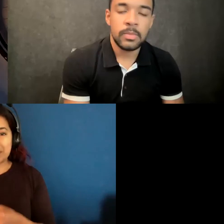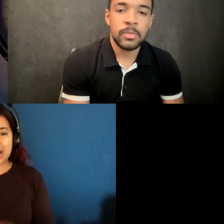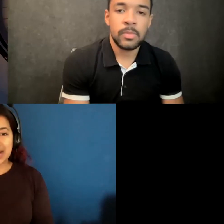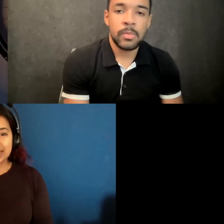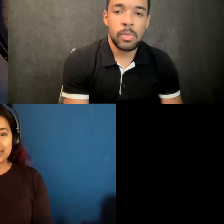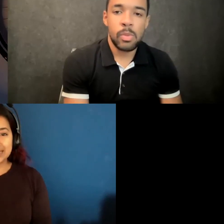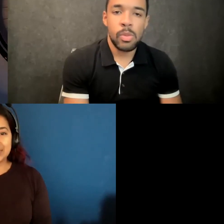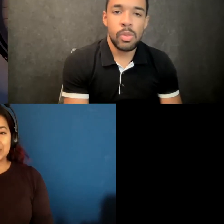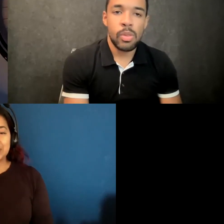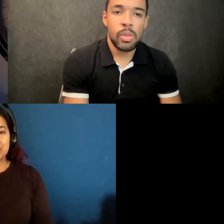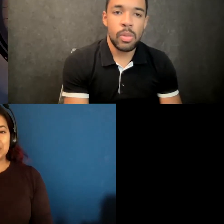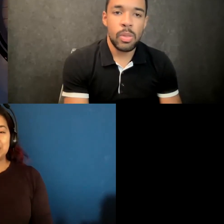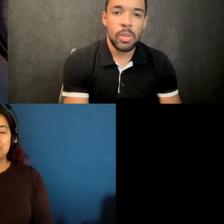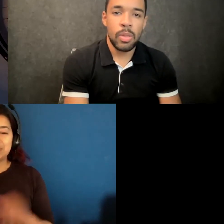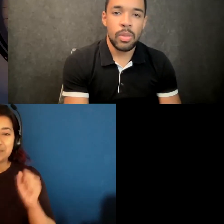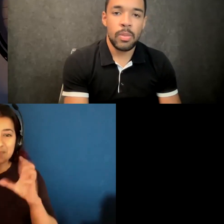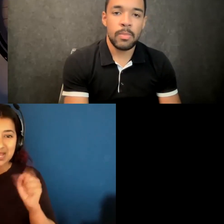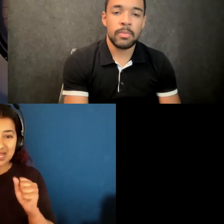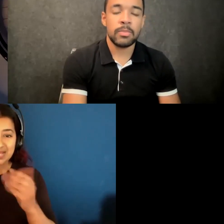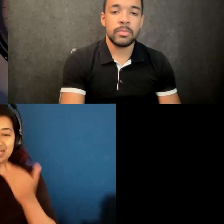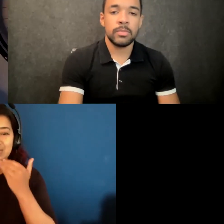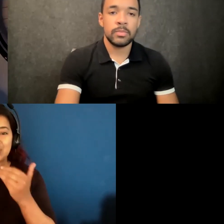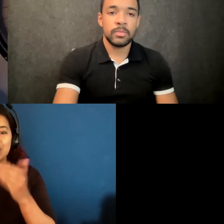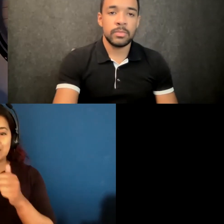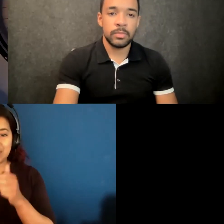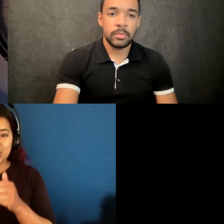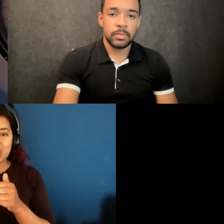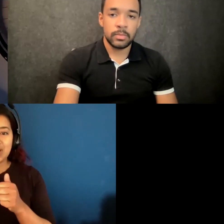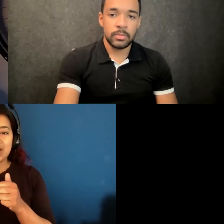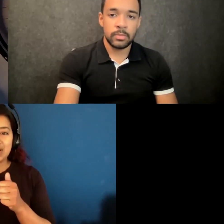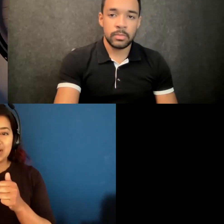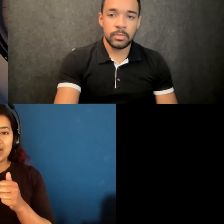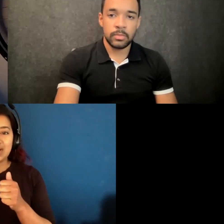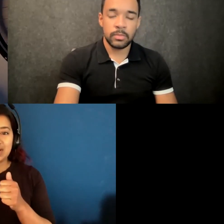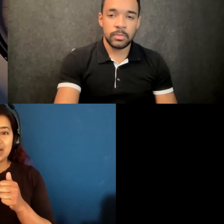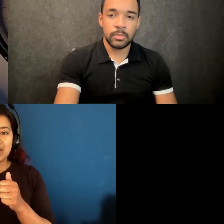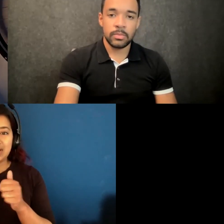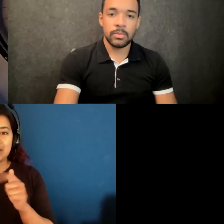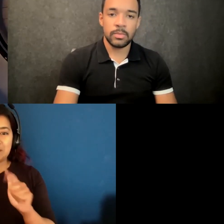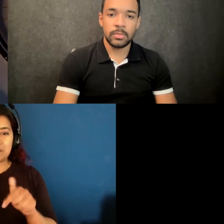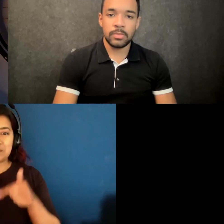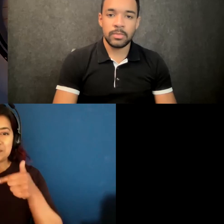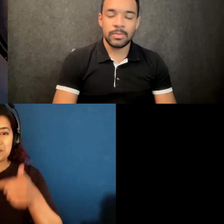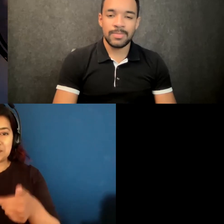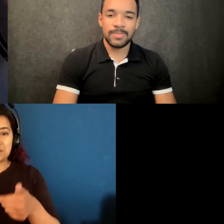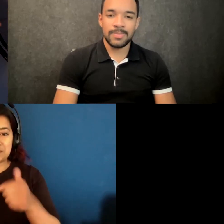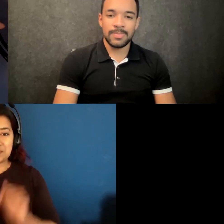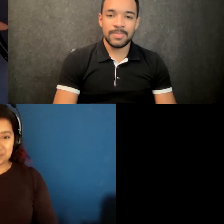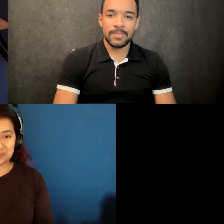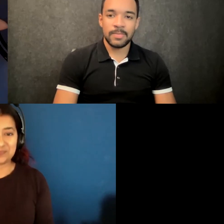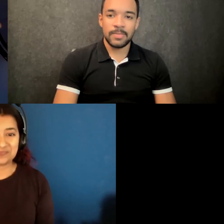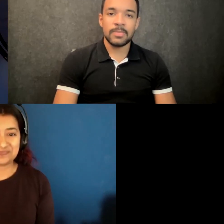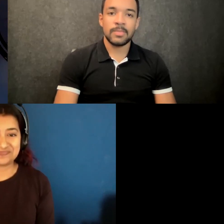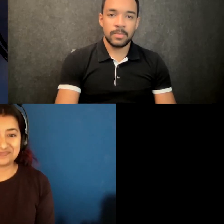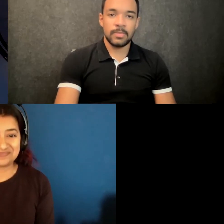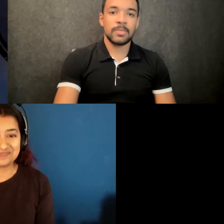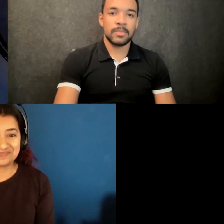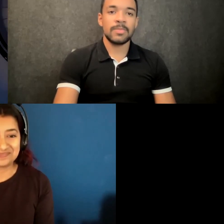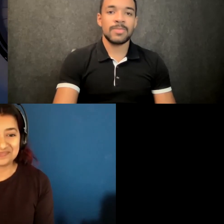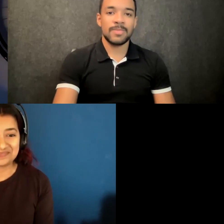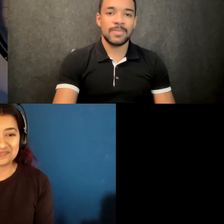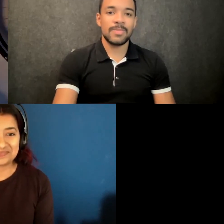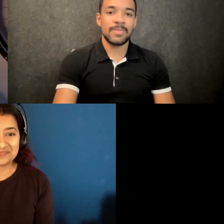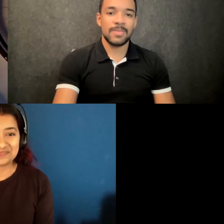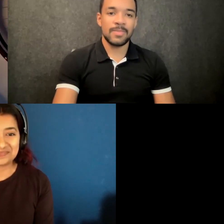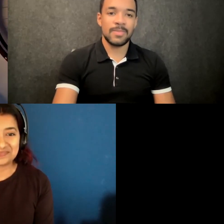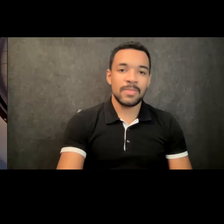so magnificent. Thank you, everyone. Let's give a moment. I'm gonna throw out a poem, but before that, let's give out a